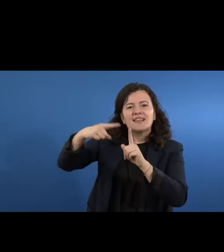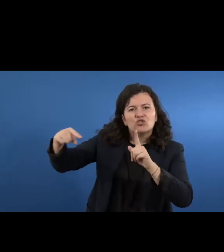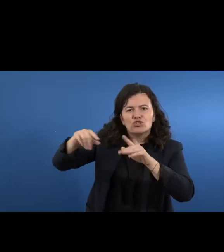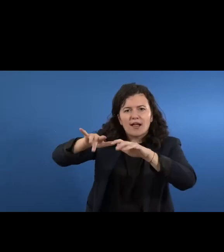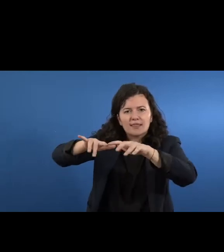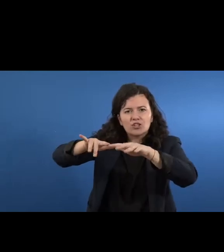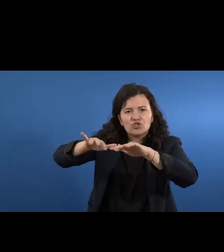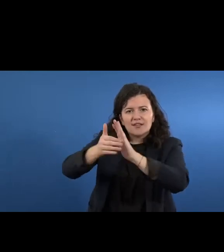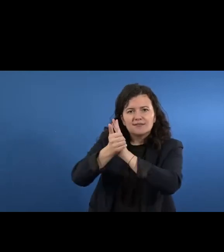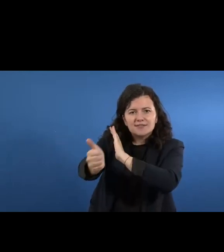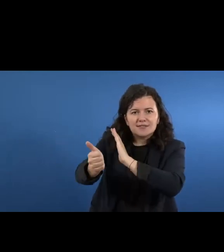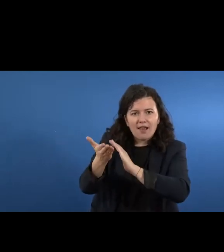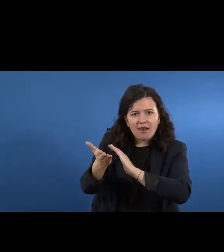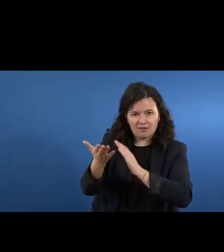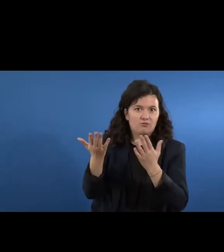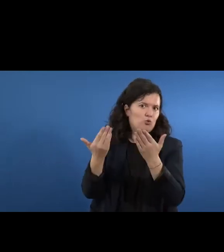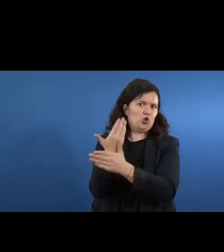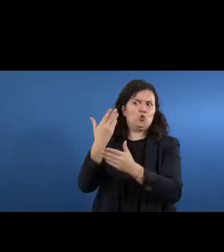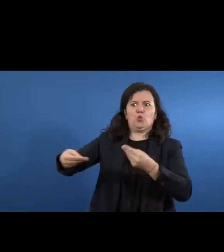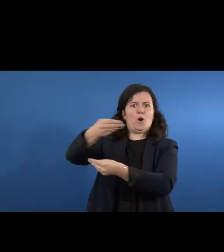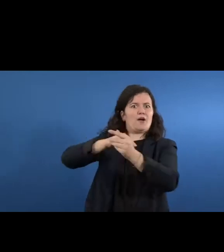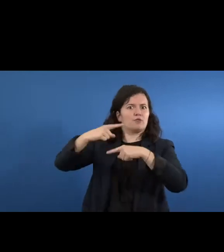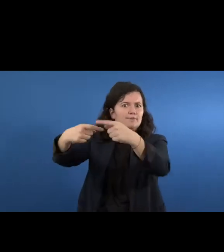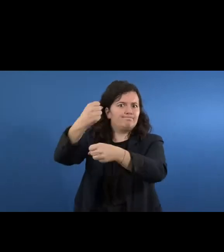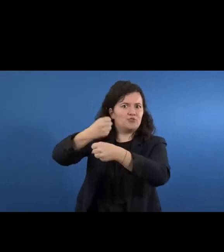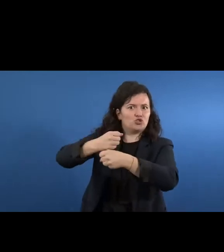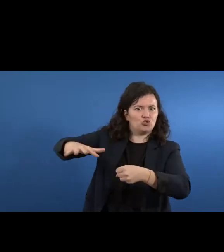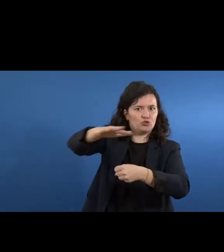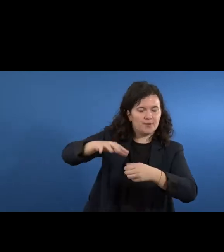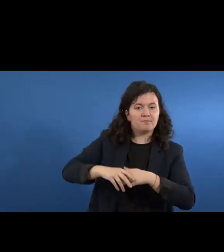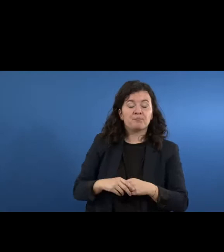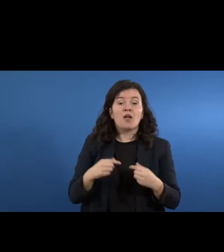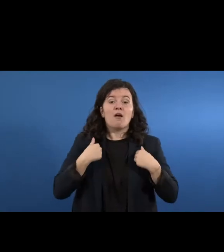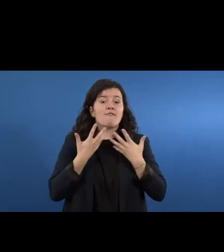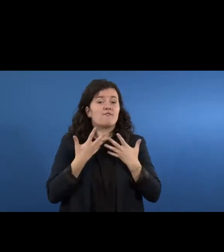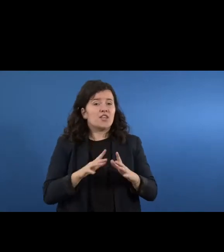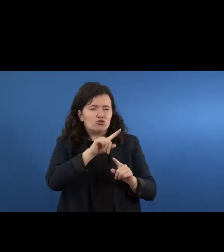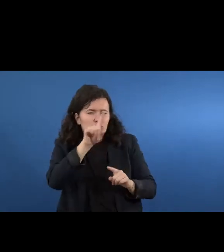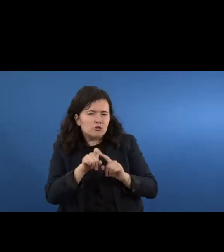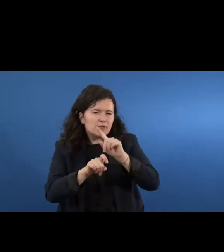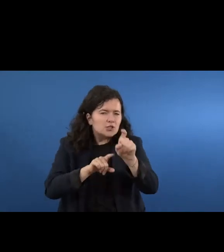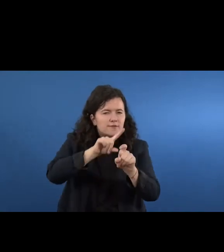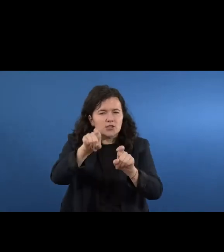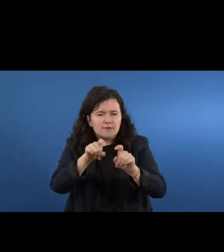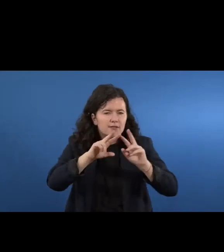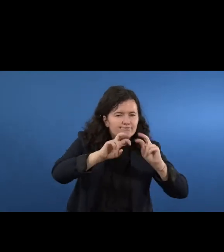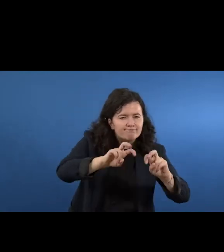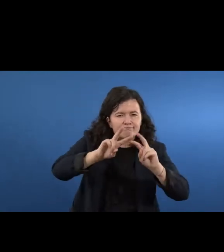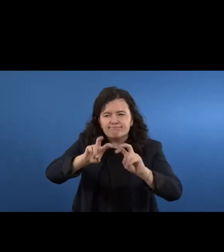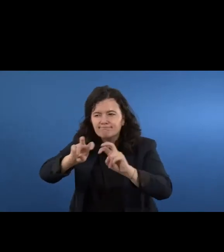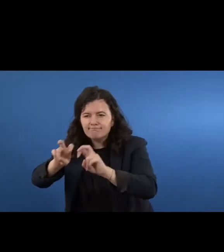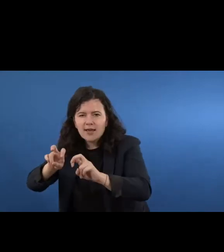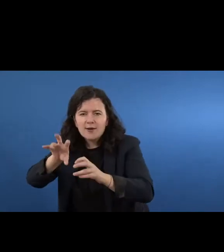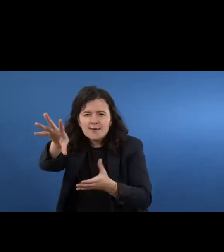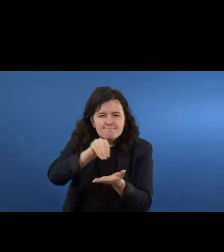that although out of those different surveys and studies that we've carried out,